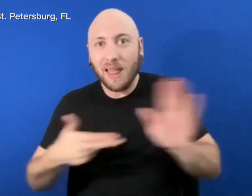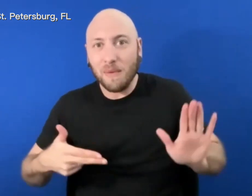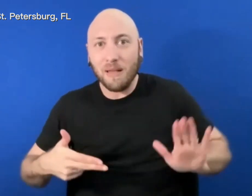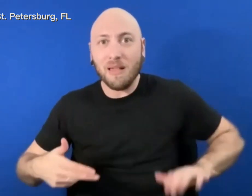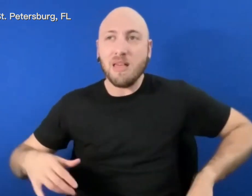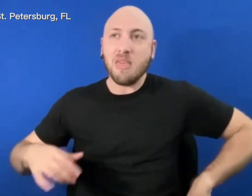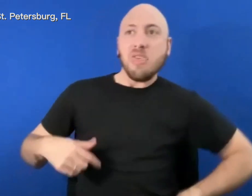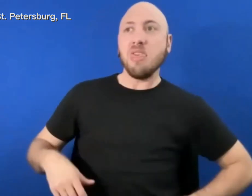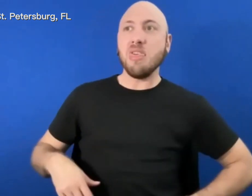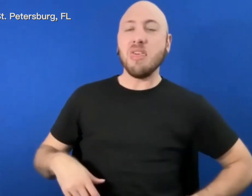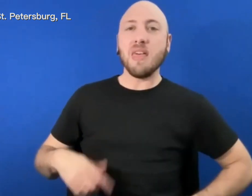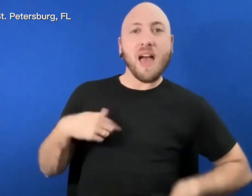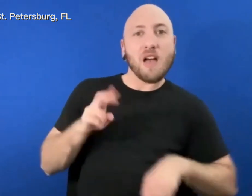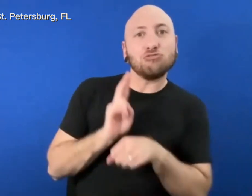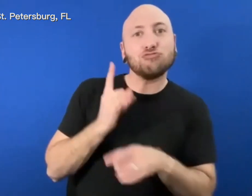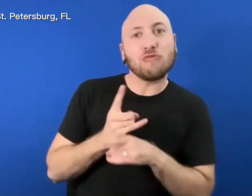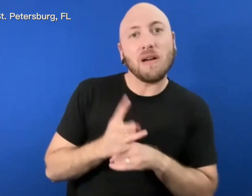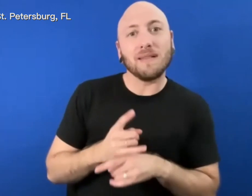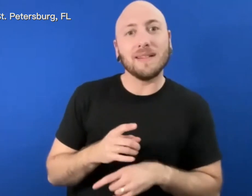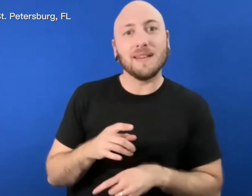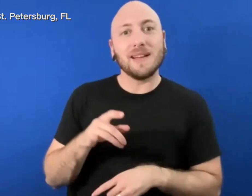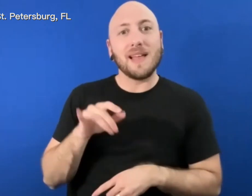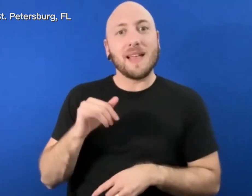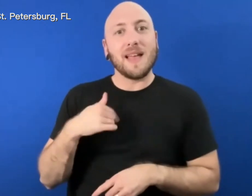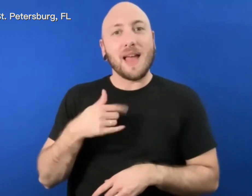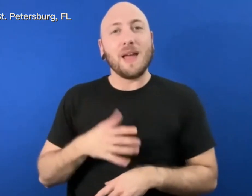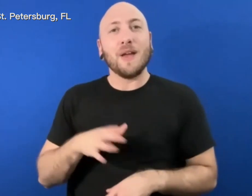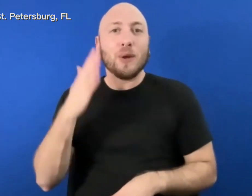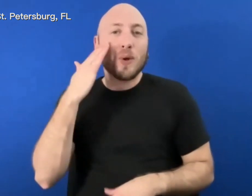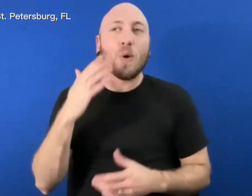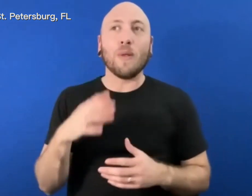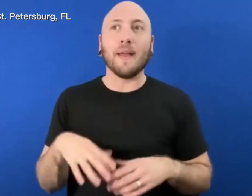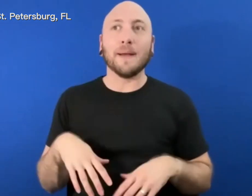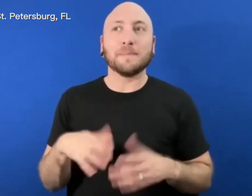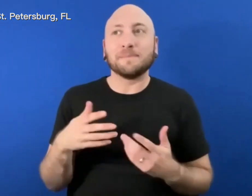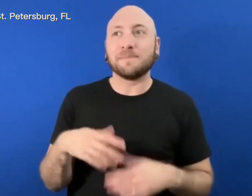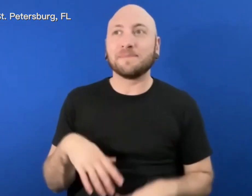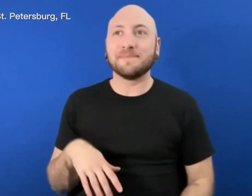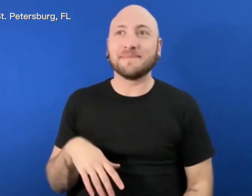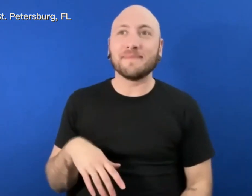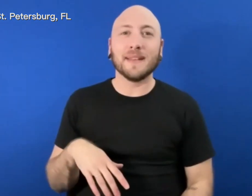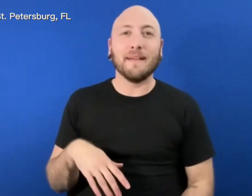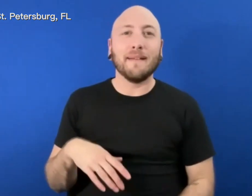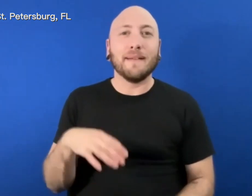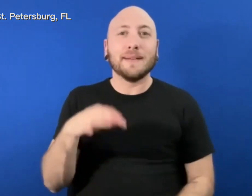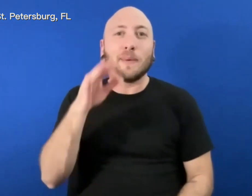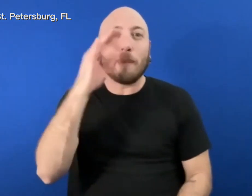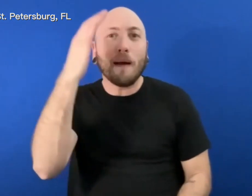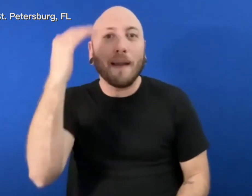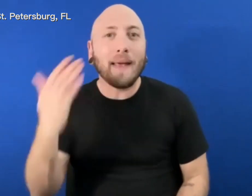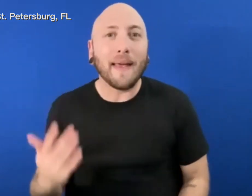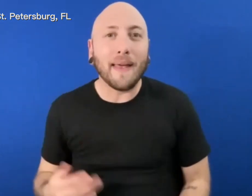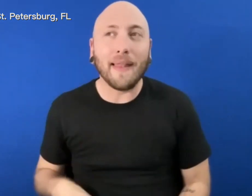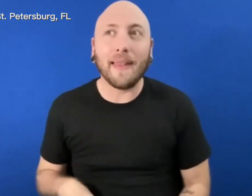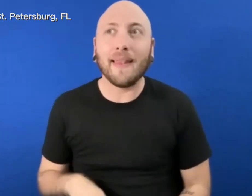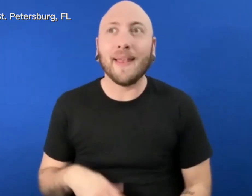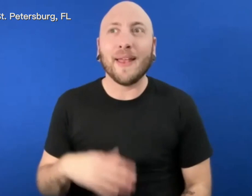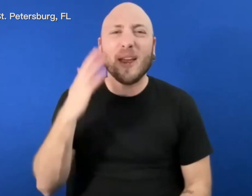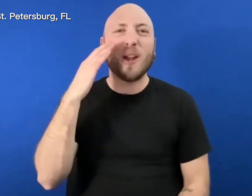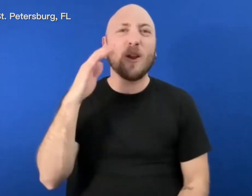personality. Like I was the guy, the go-to. I was like the stoner. I was the kid who could have people over and party all night on a school night. I was the kid who was allowed